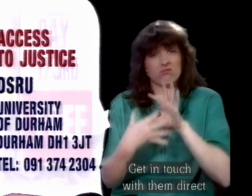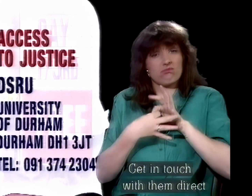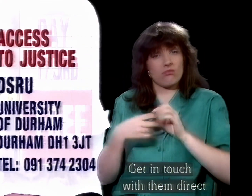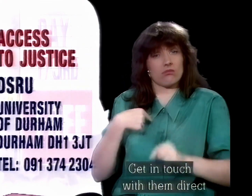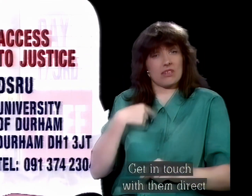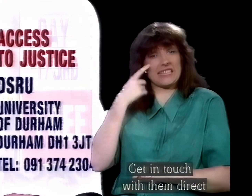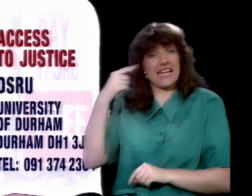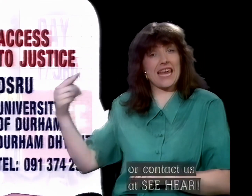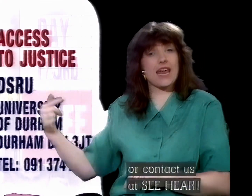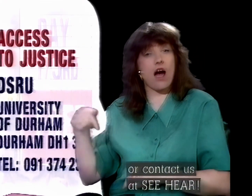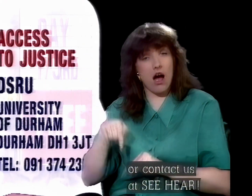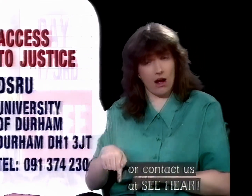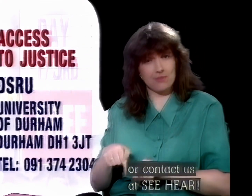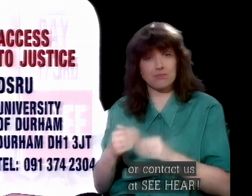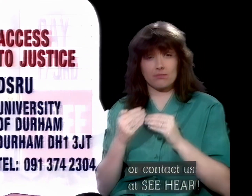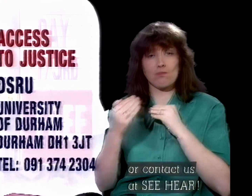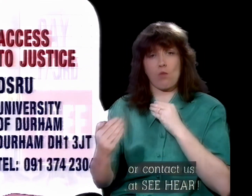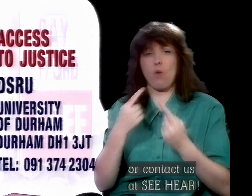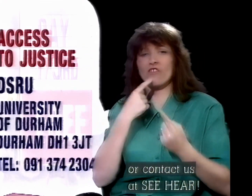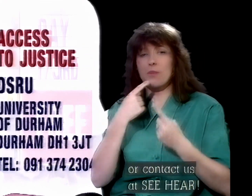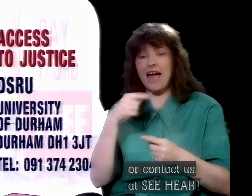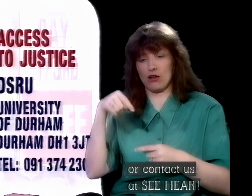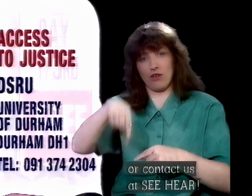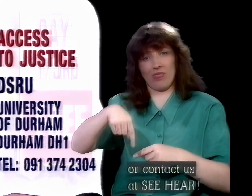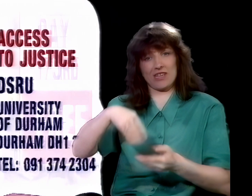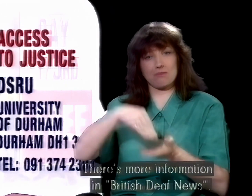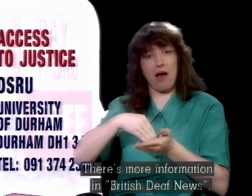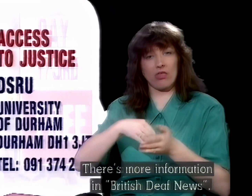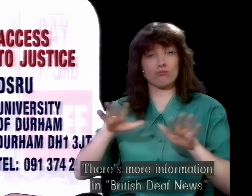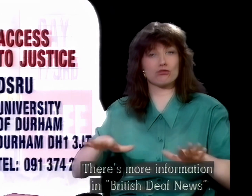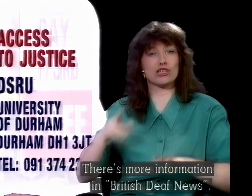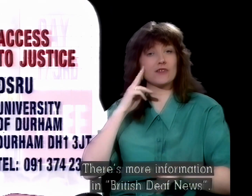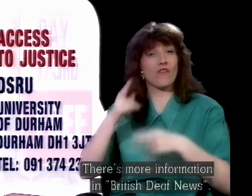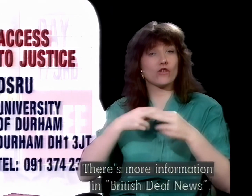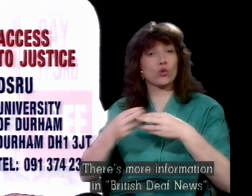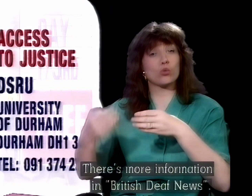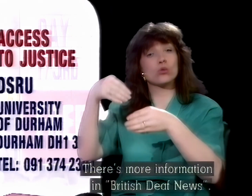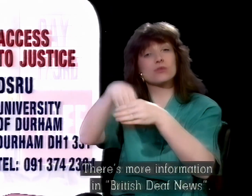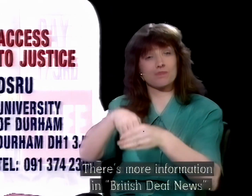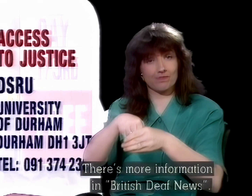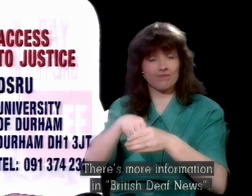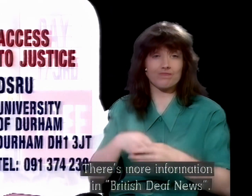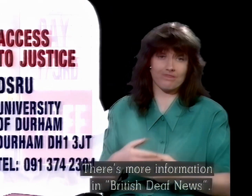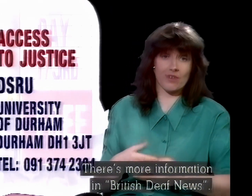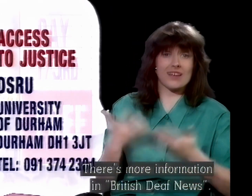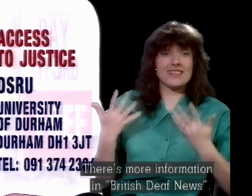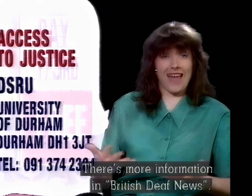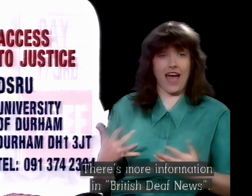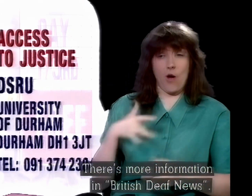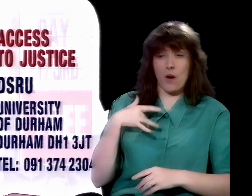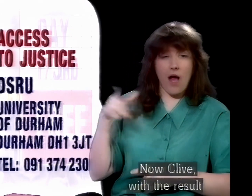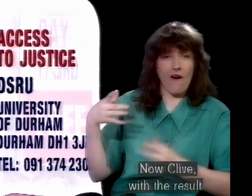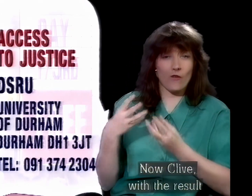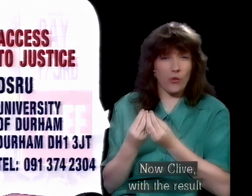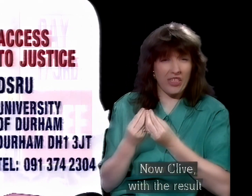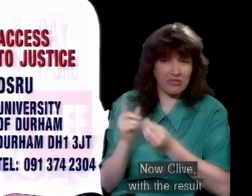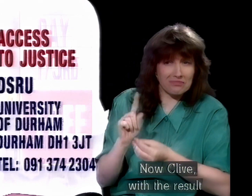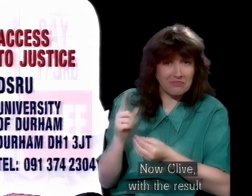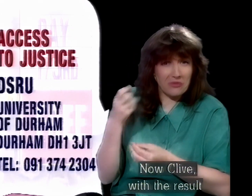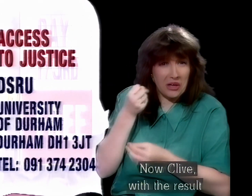or contact us at See Here. There's more information in this month's British Deaf News. Now Clive with the result